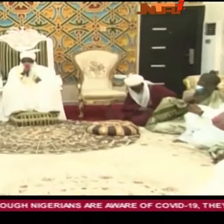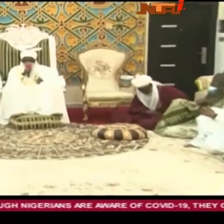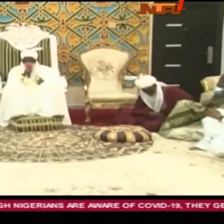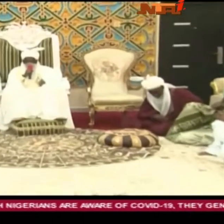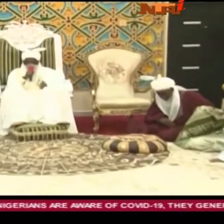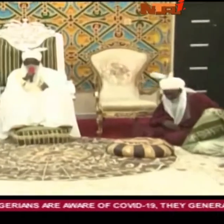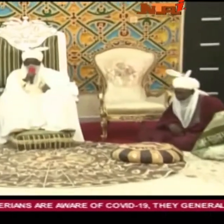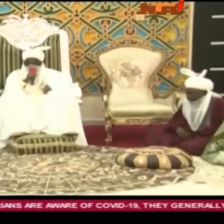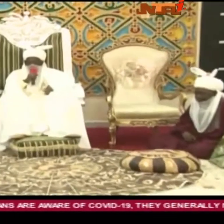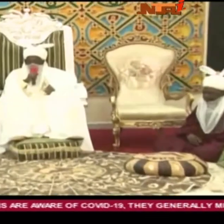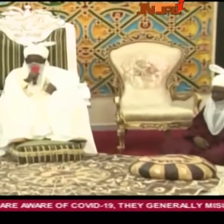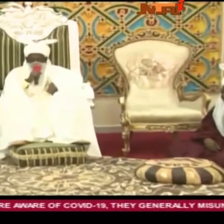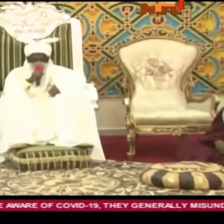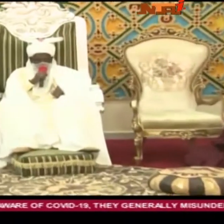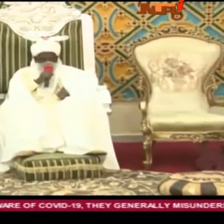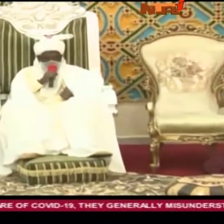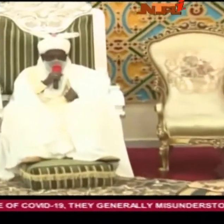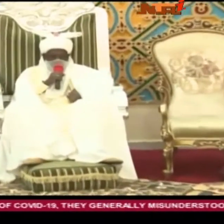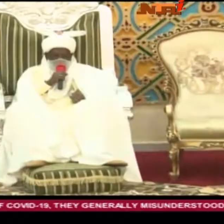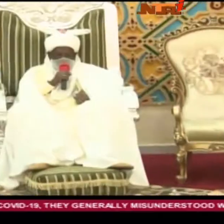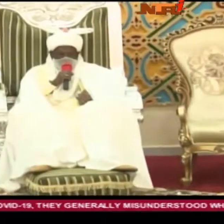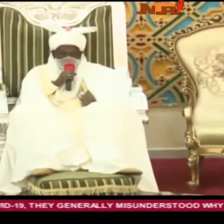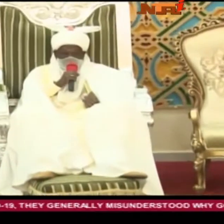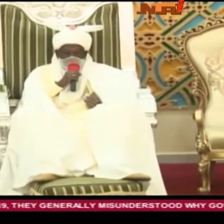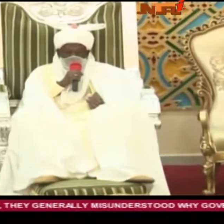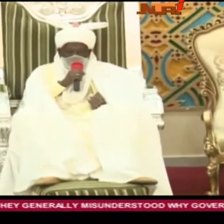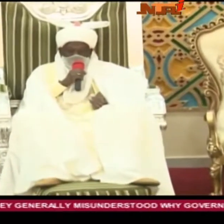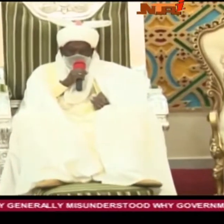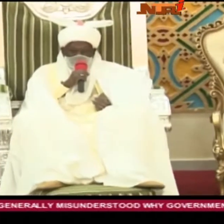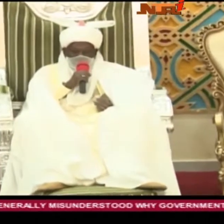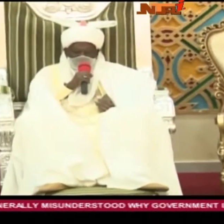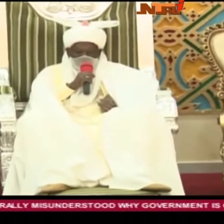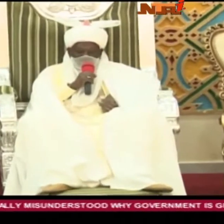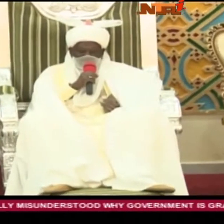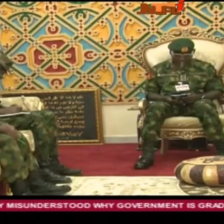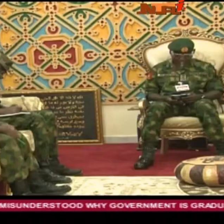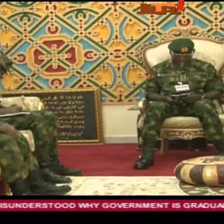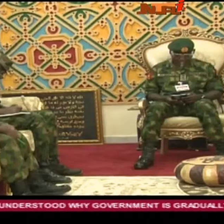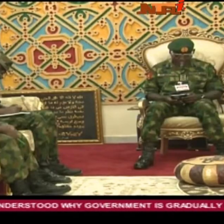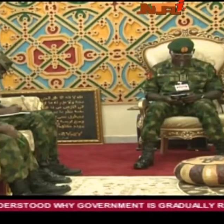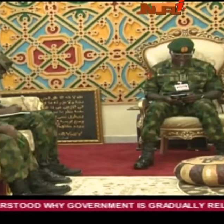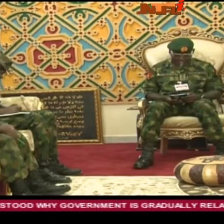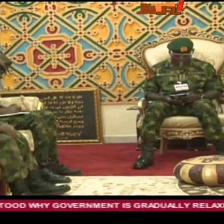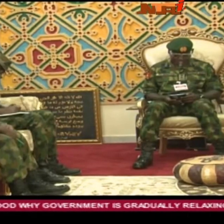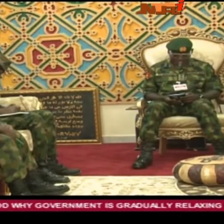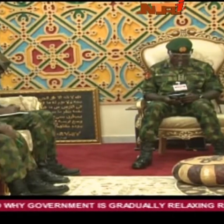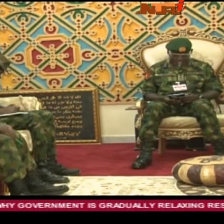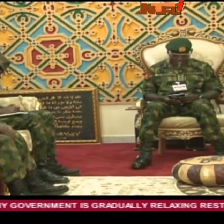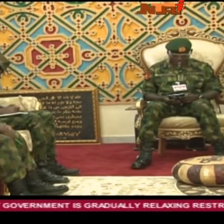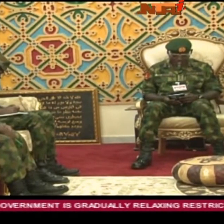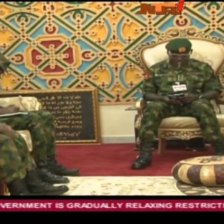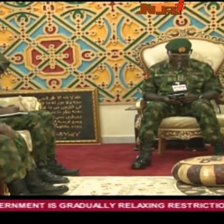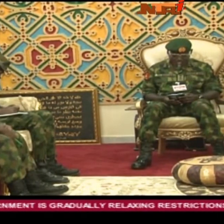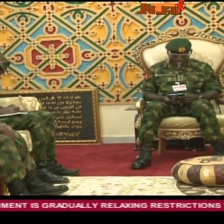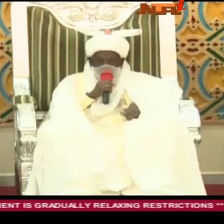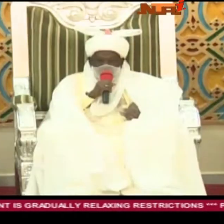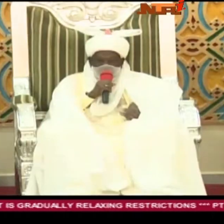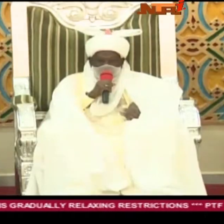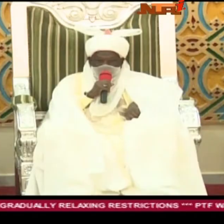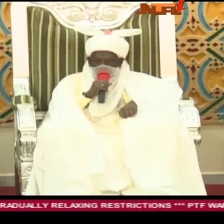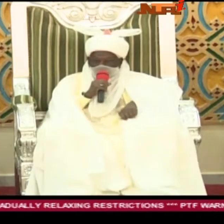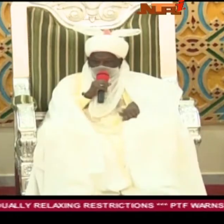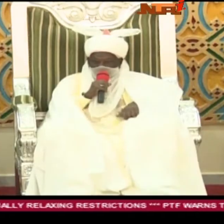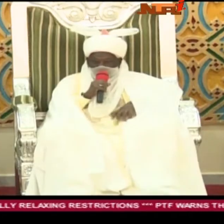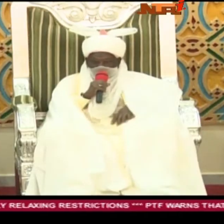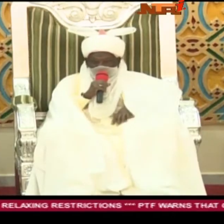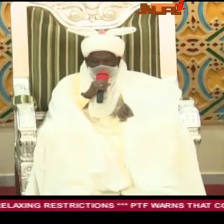while receiving Chief of the Army Staff, Lieutenant General Tuku Buratai, on courtesy visit to the Emirate. The Royal Father commended